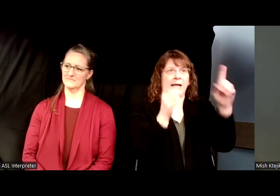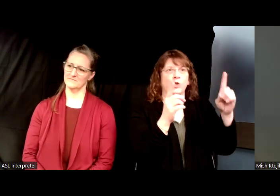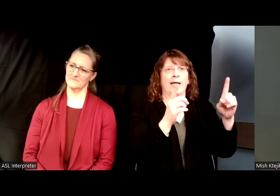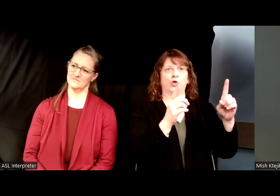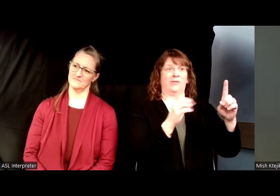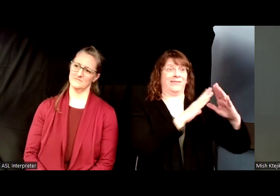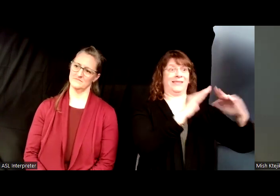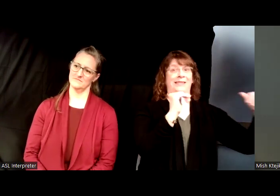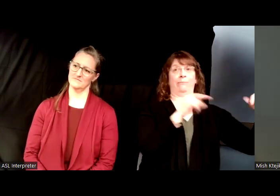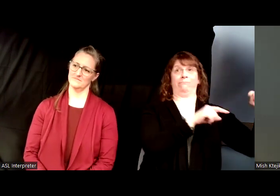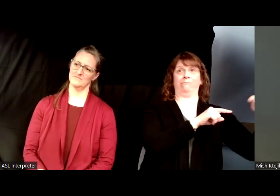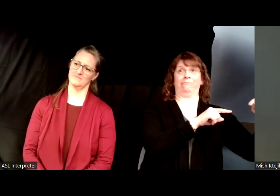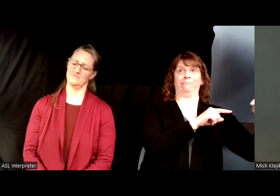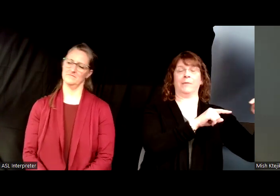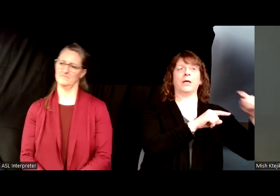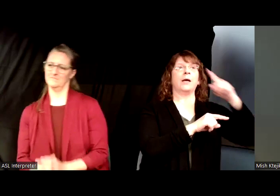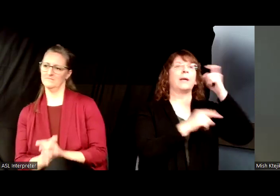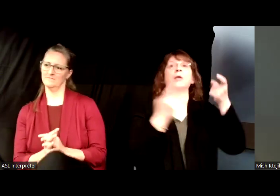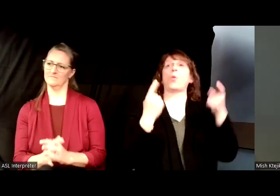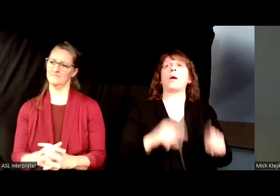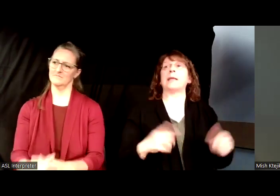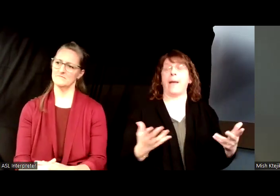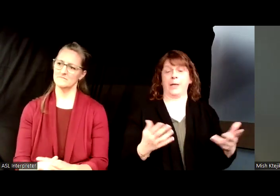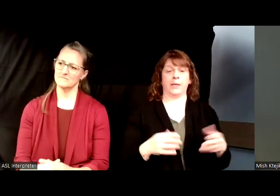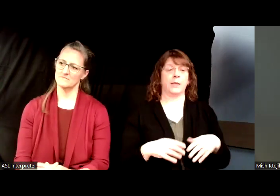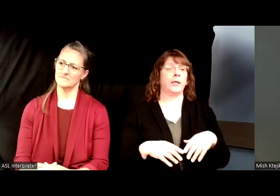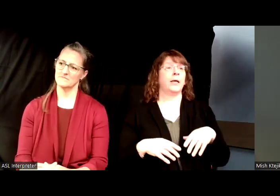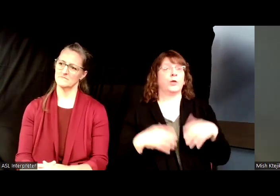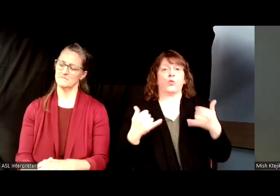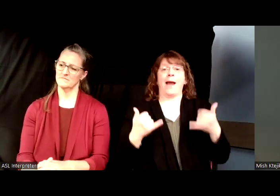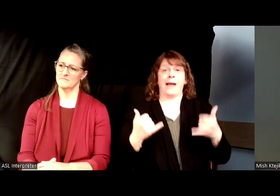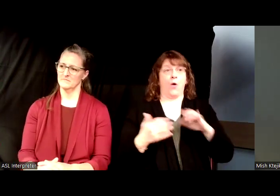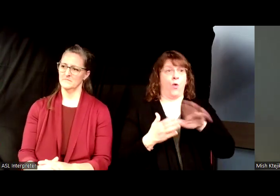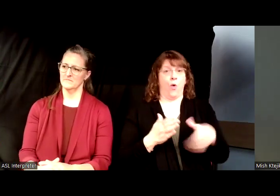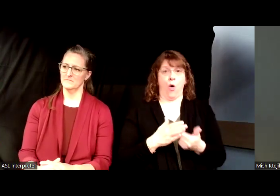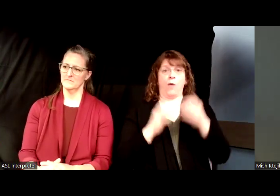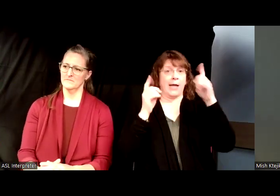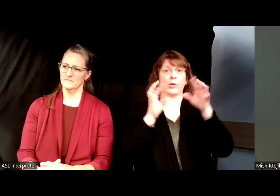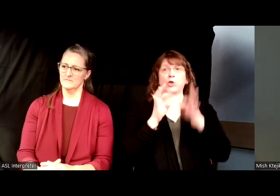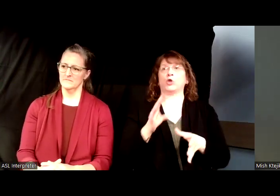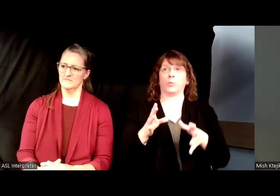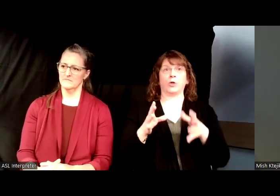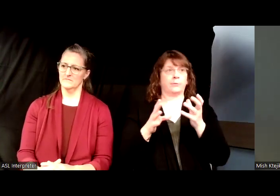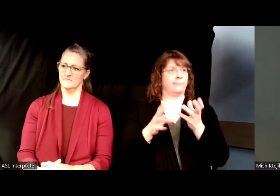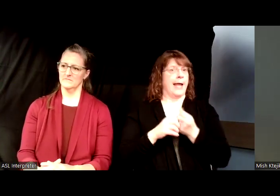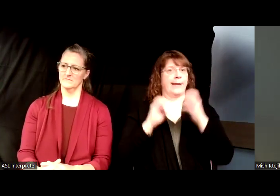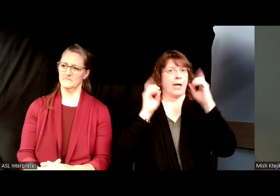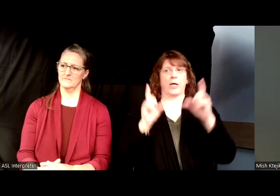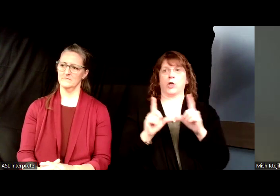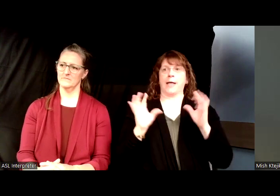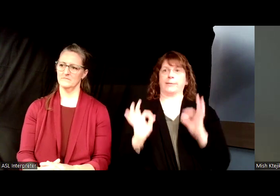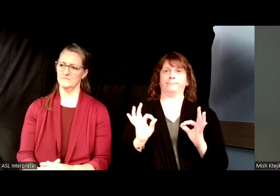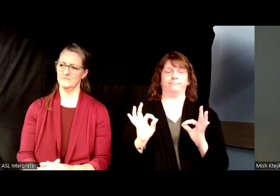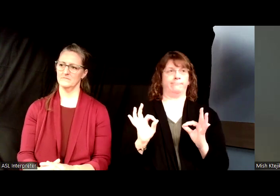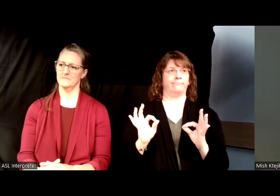any growing pains for the educational system? Because what's happening right now is all educational